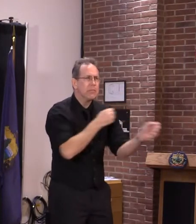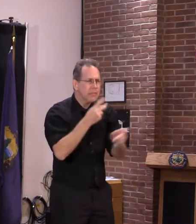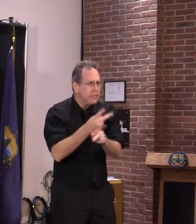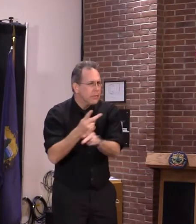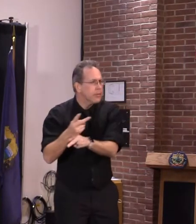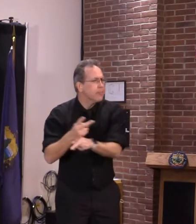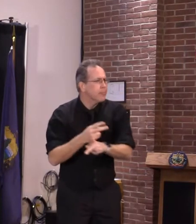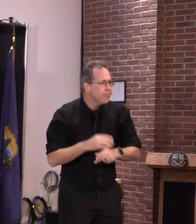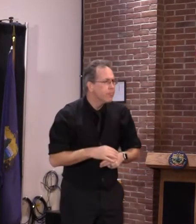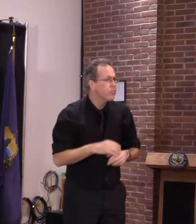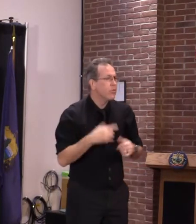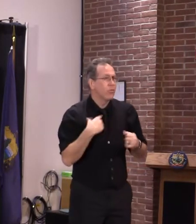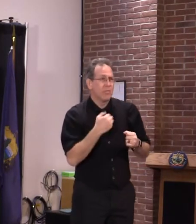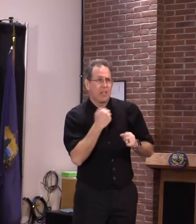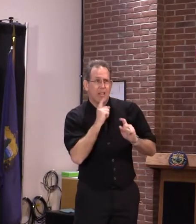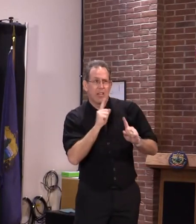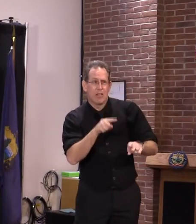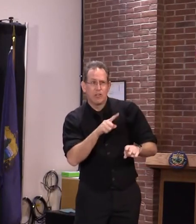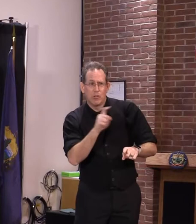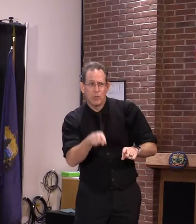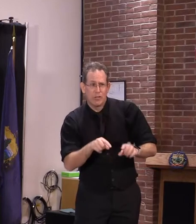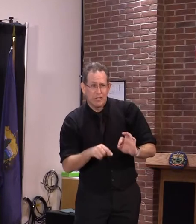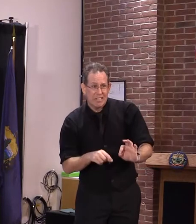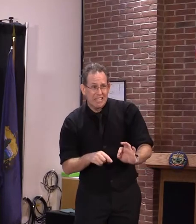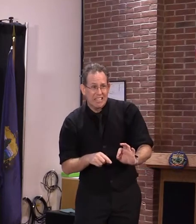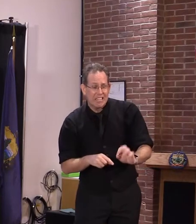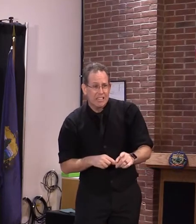to answer that at this point in time.